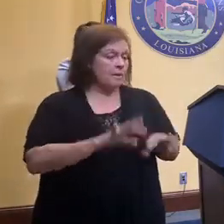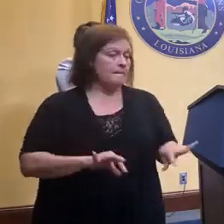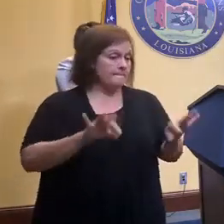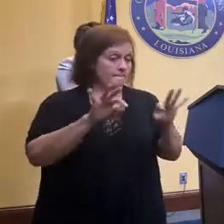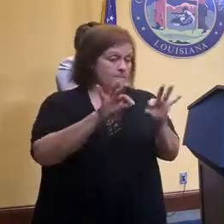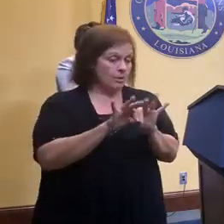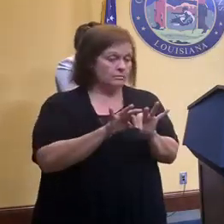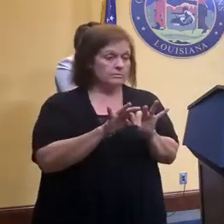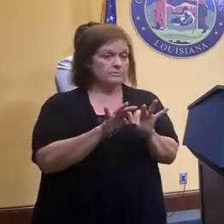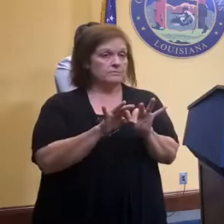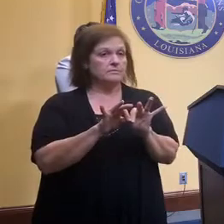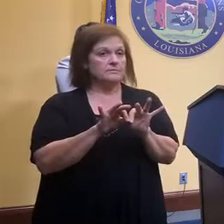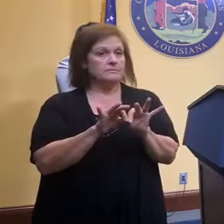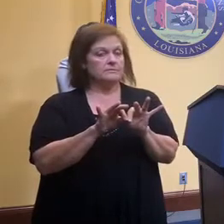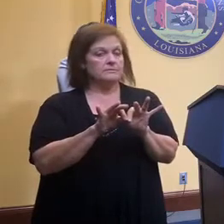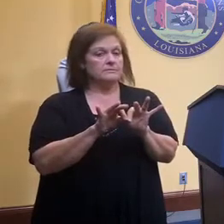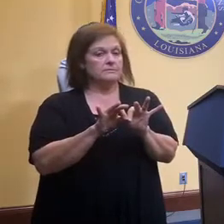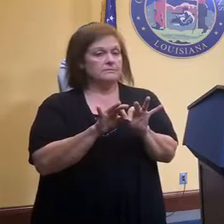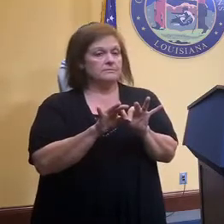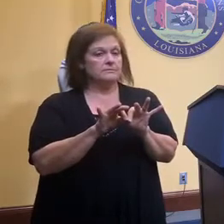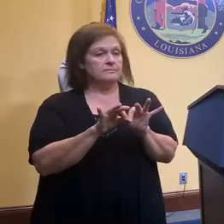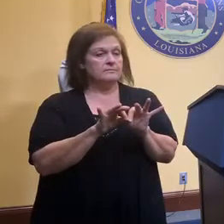to have a